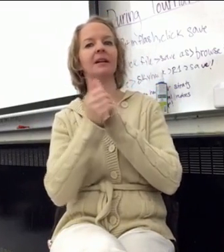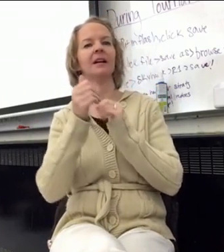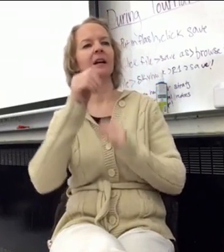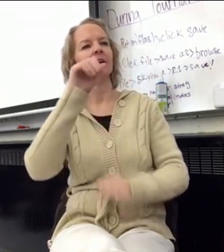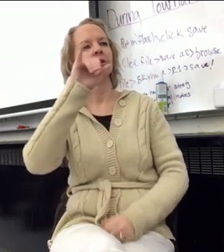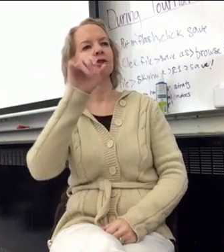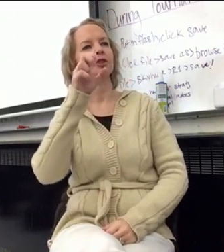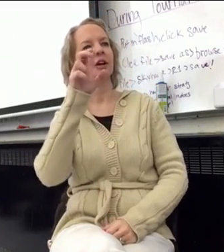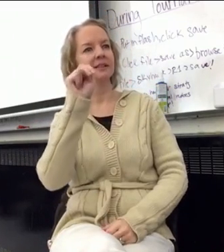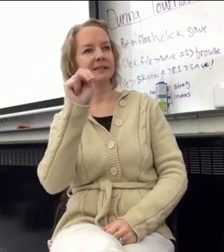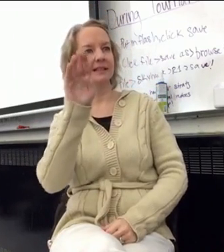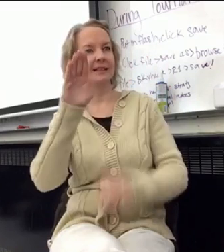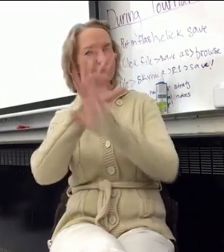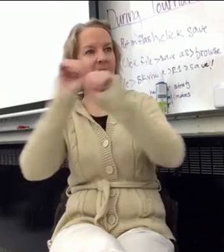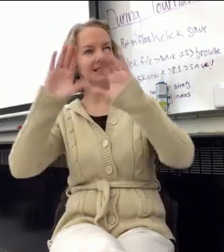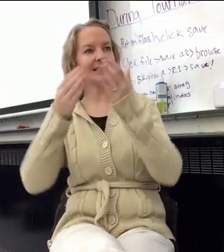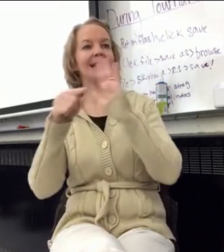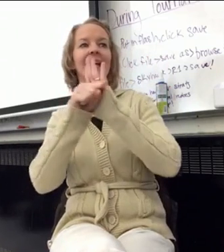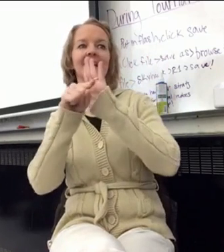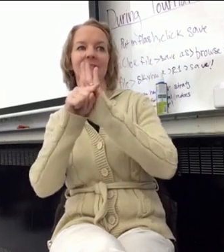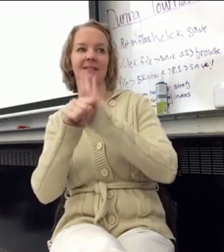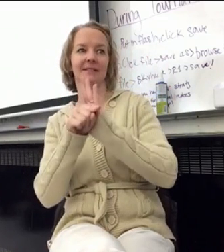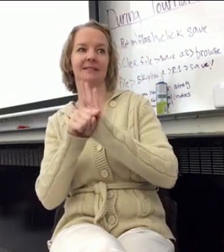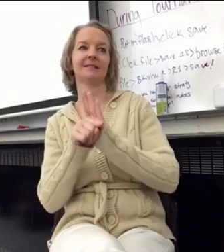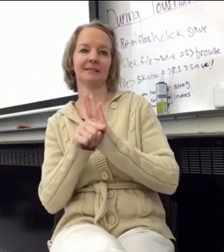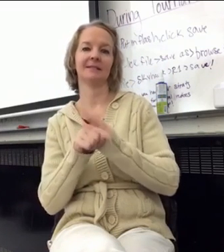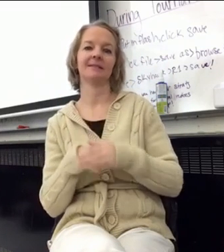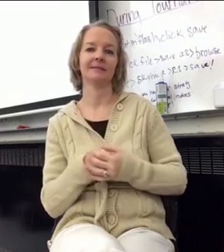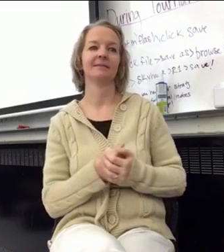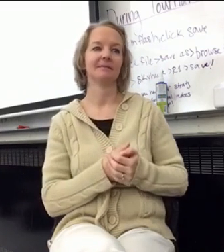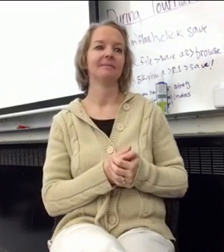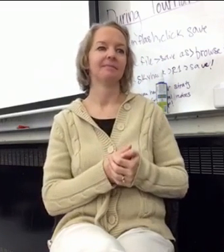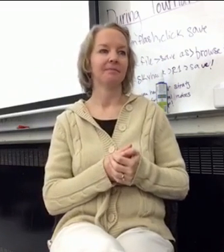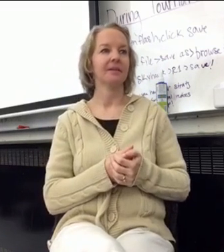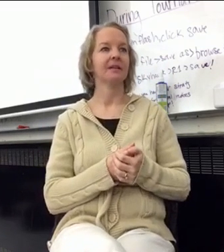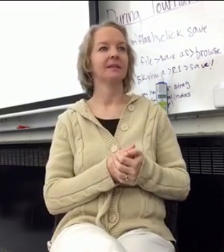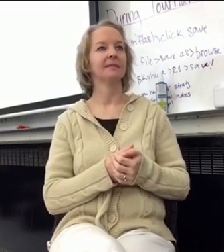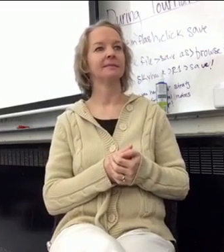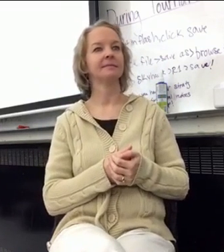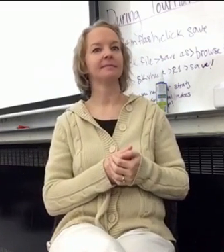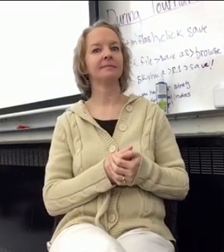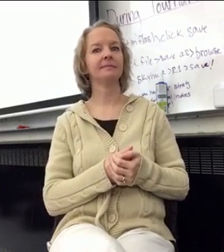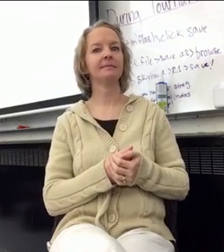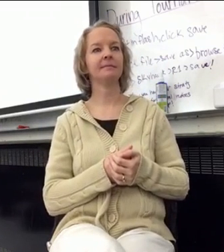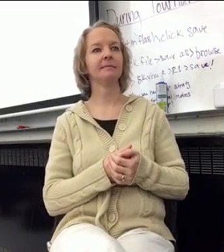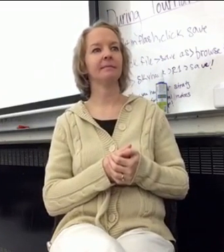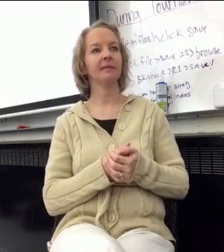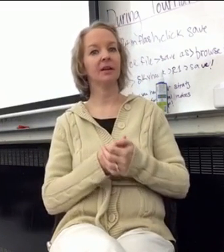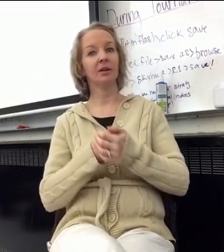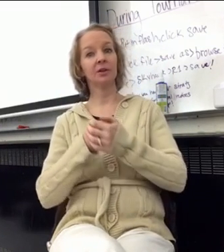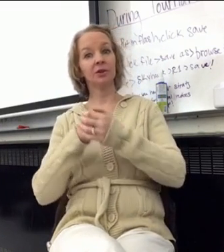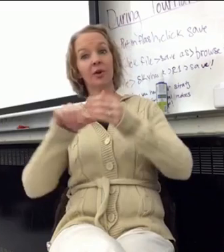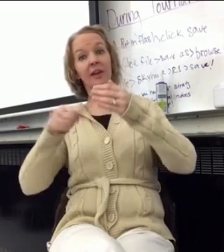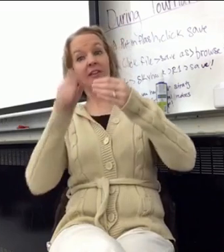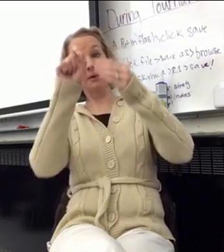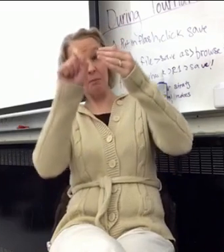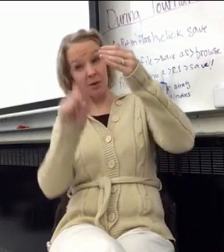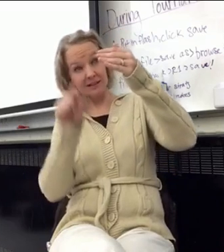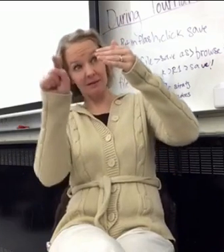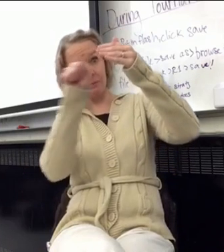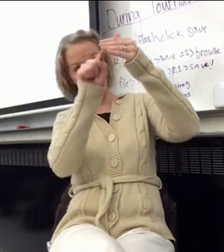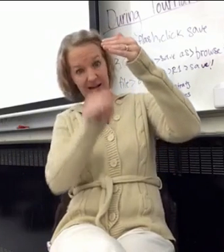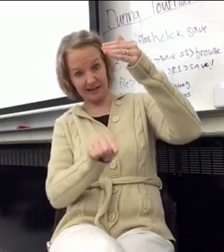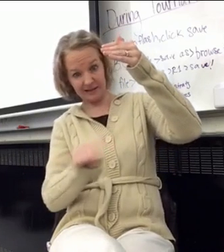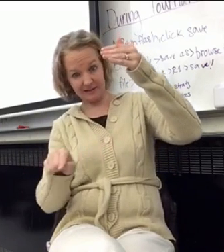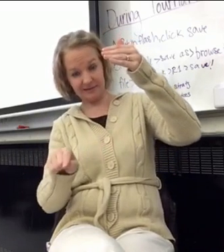believed that the only rights African Americans should have is they're not slaves, and then move on. If you will bracket the rest of those bullets,